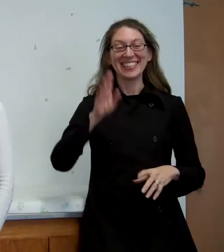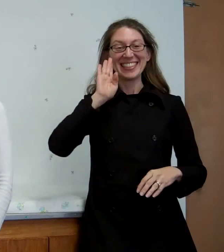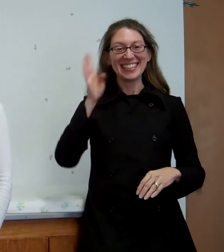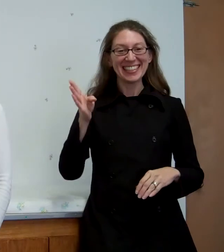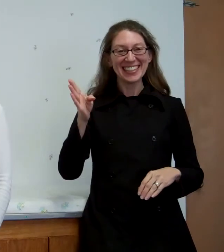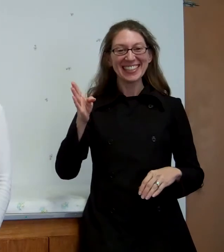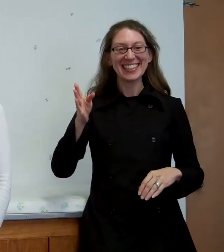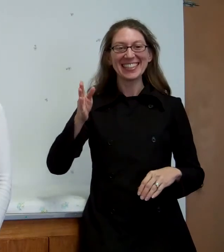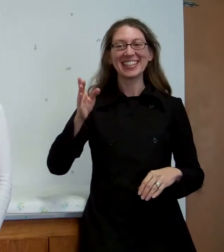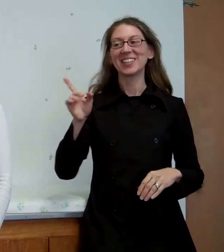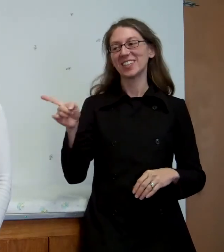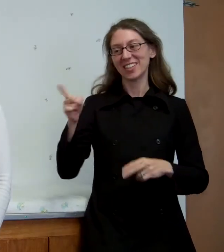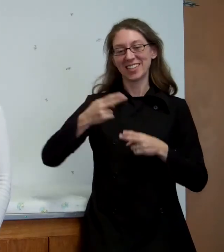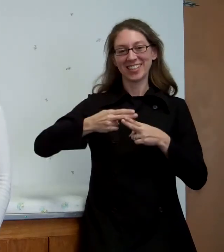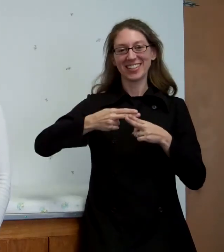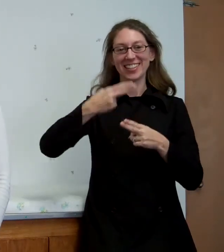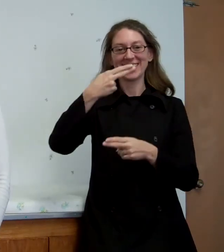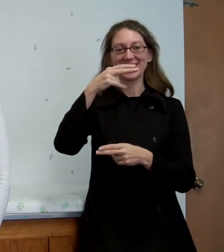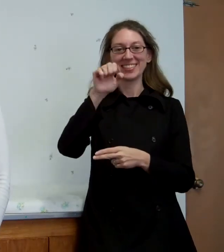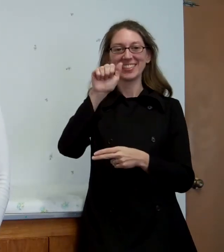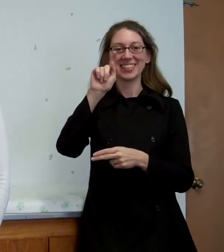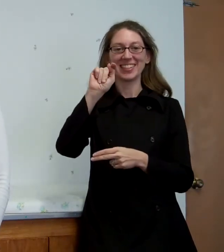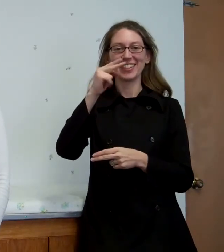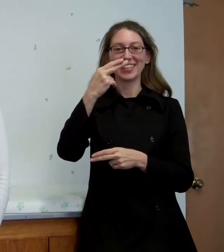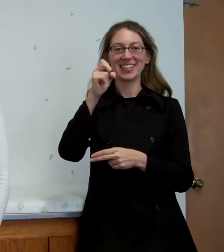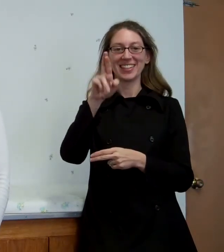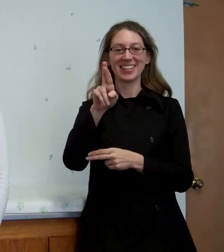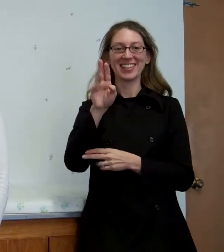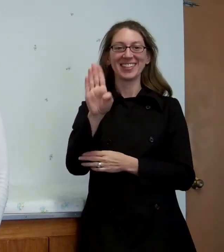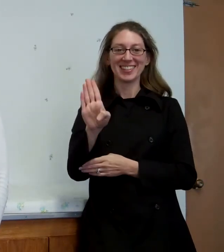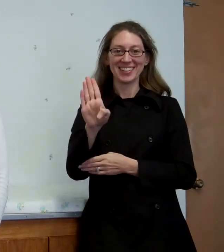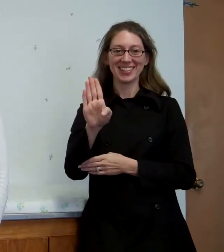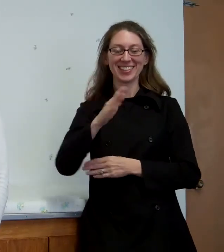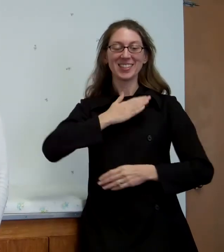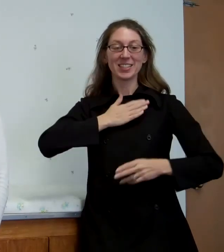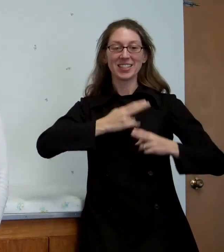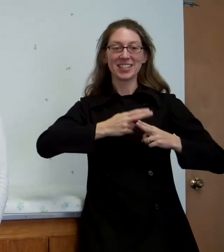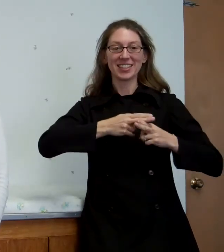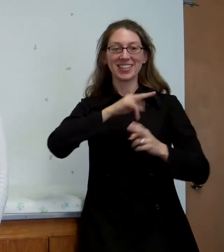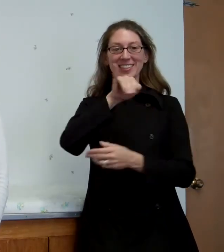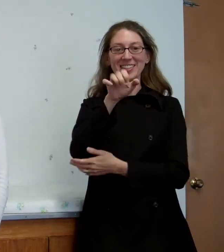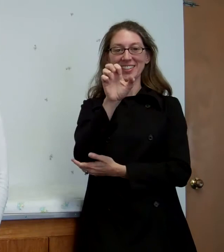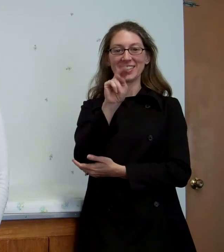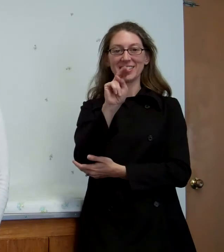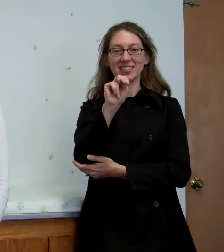Hi, my name is Heather B., and this is my friend Jennifer.